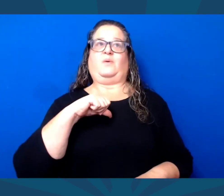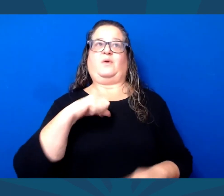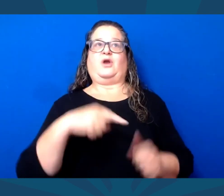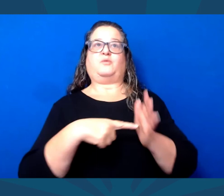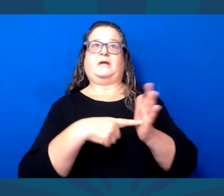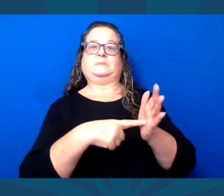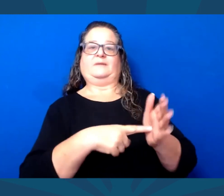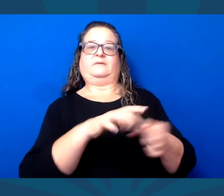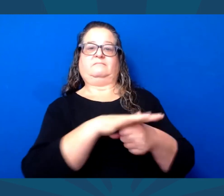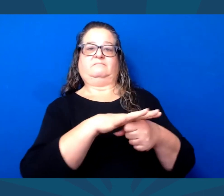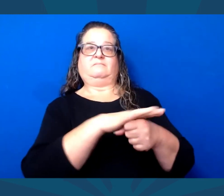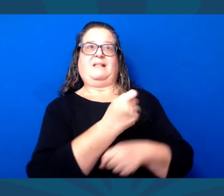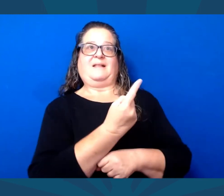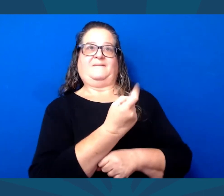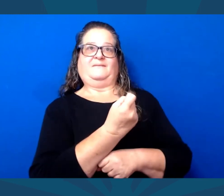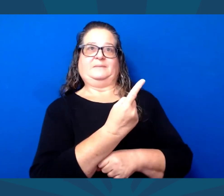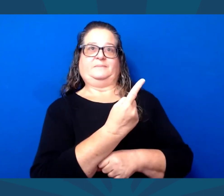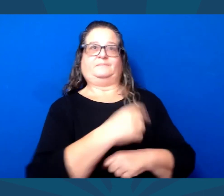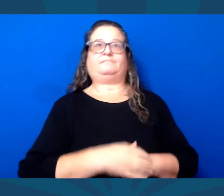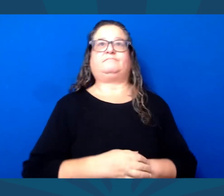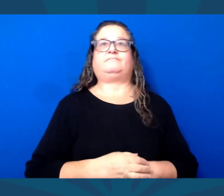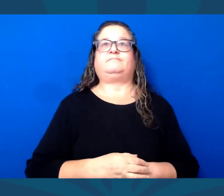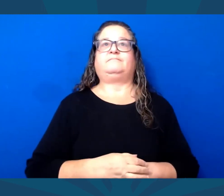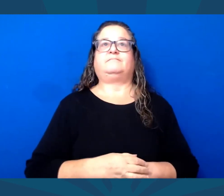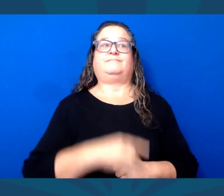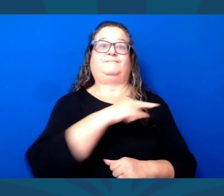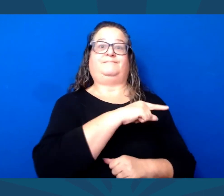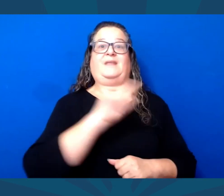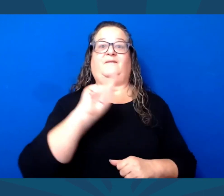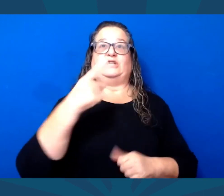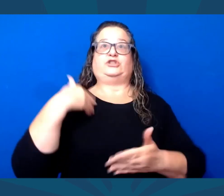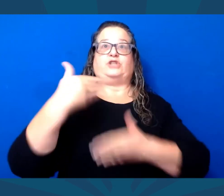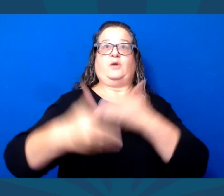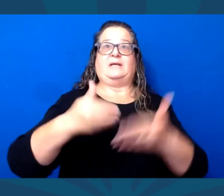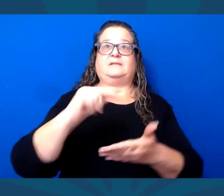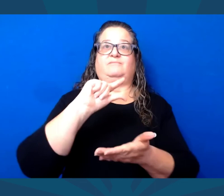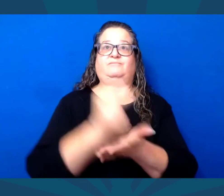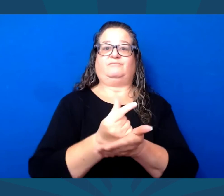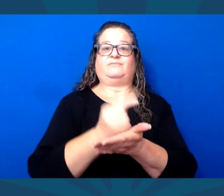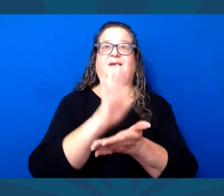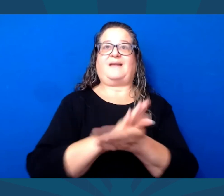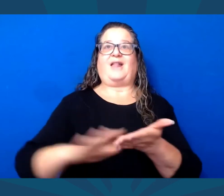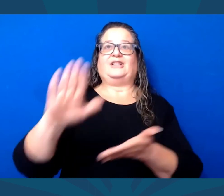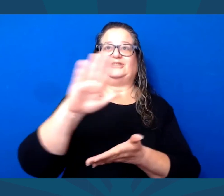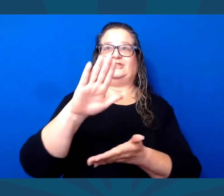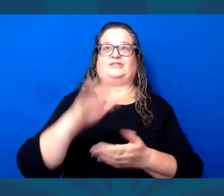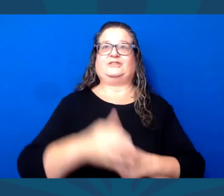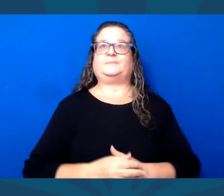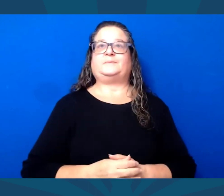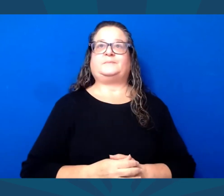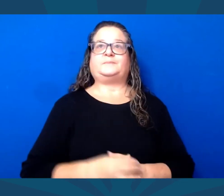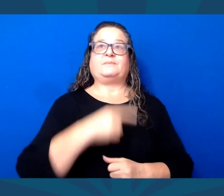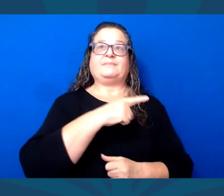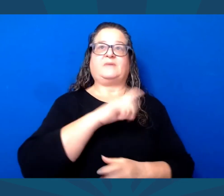Marceloquinones proudly serves Legislative District 11 in the Arizona House of Representatives.